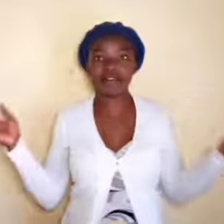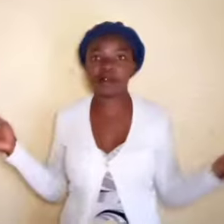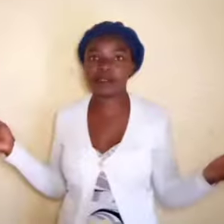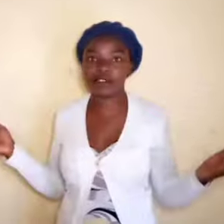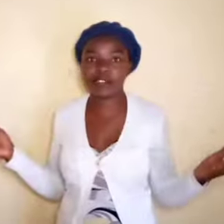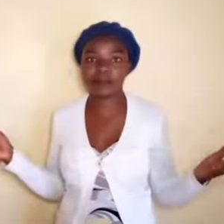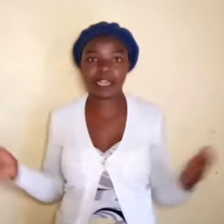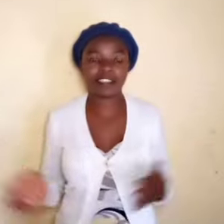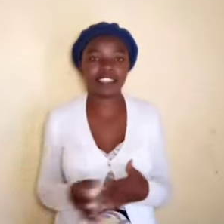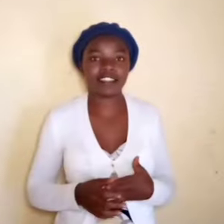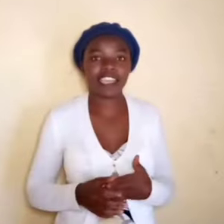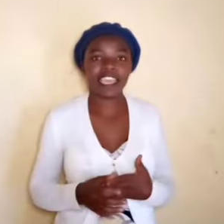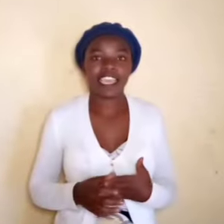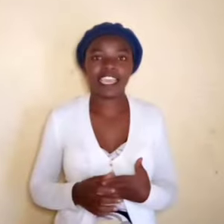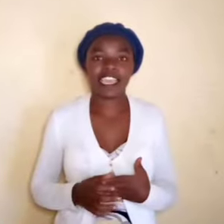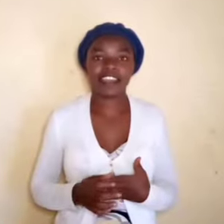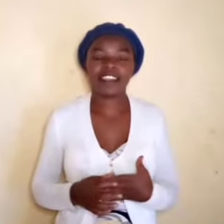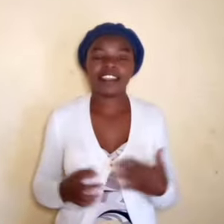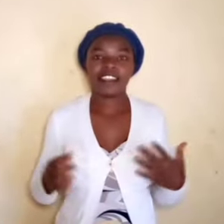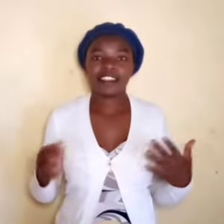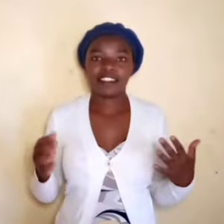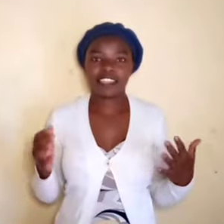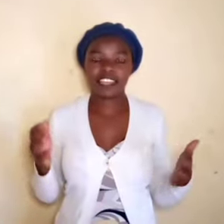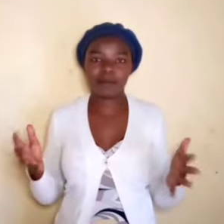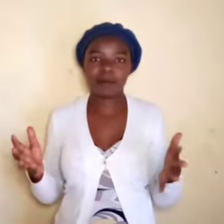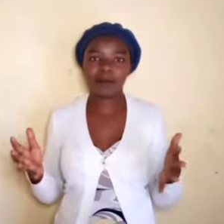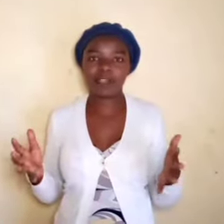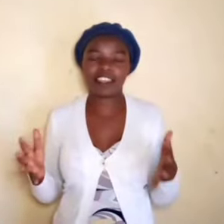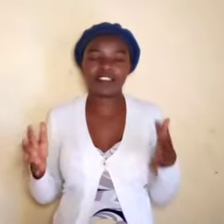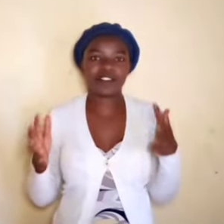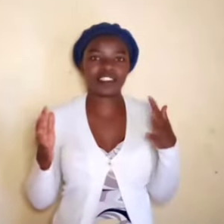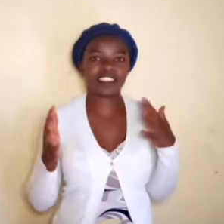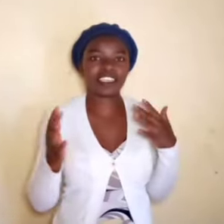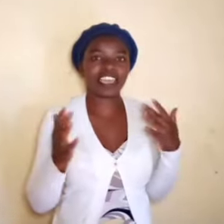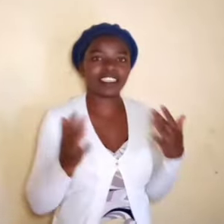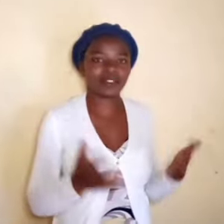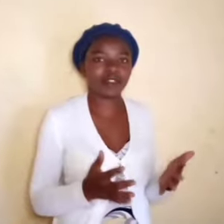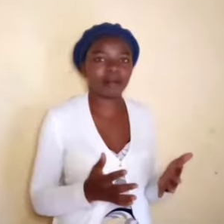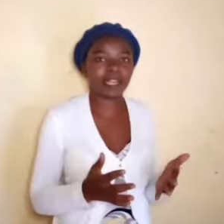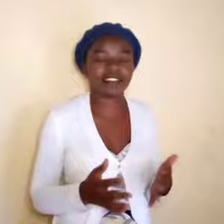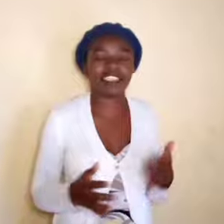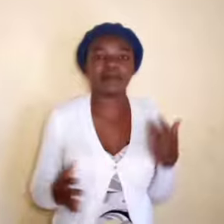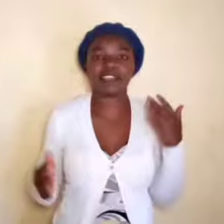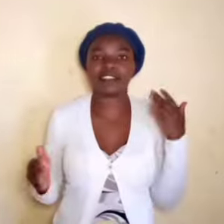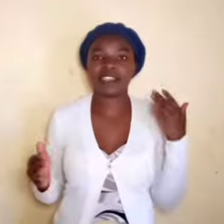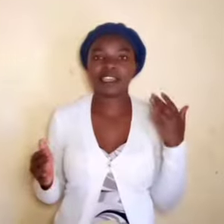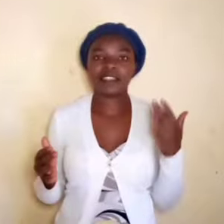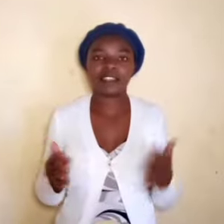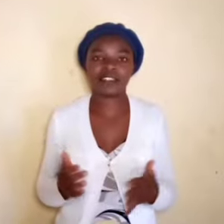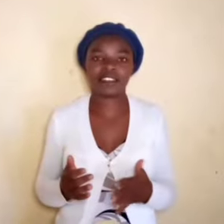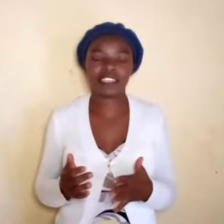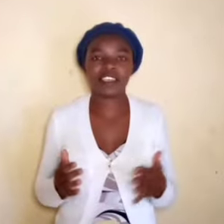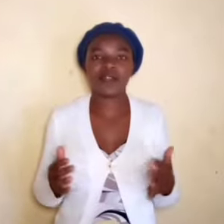from different places, and the deaf people, when they are visiting a different place, they might see